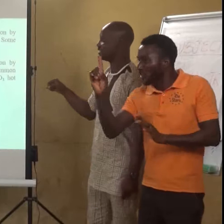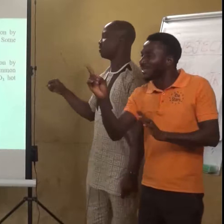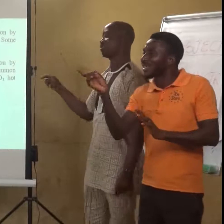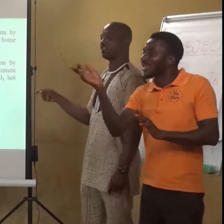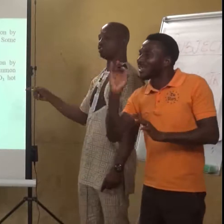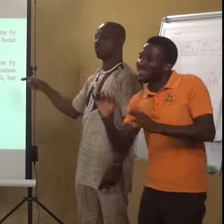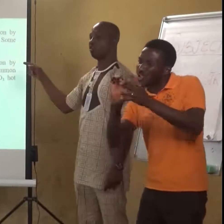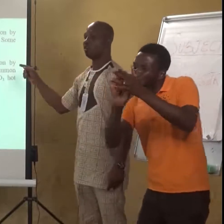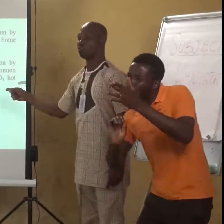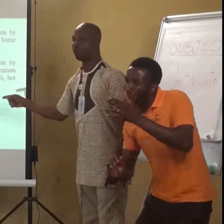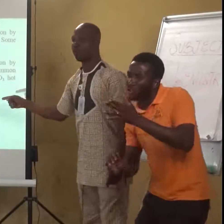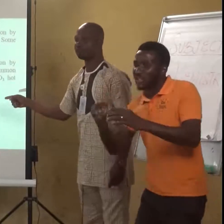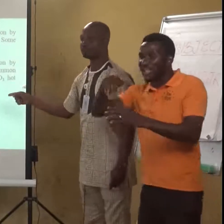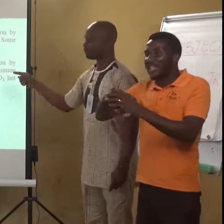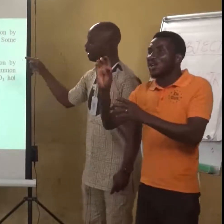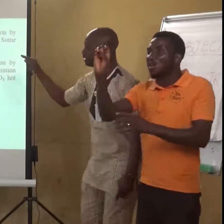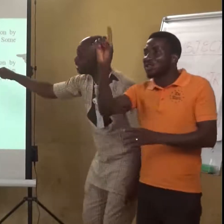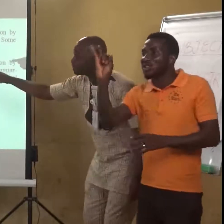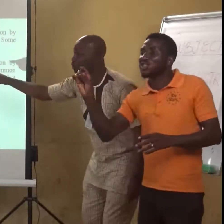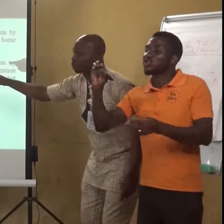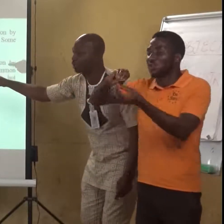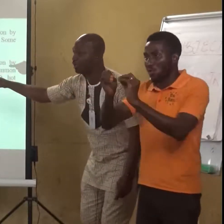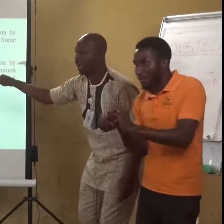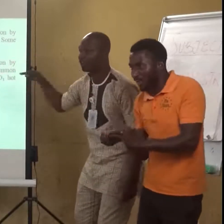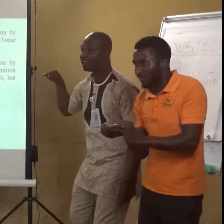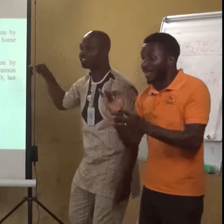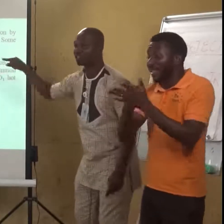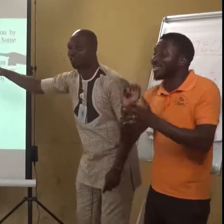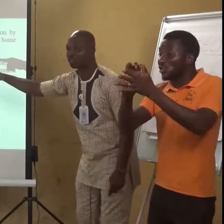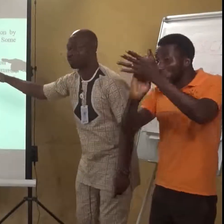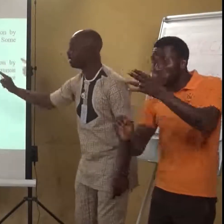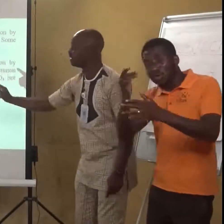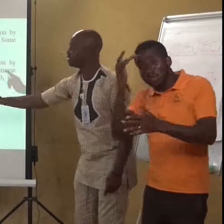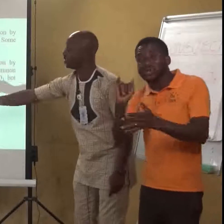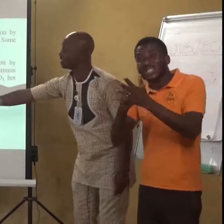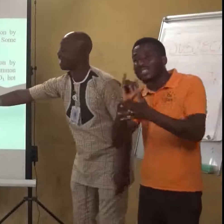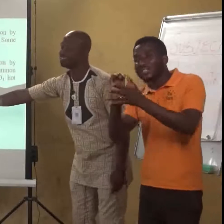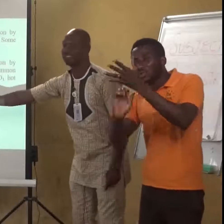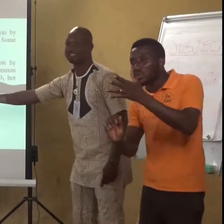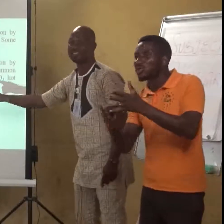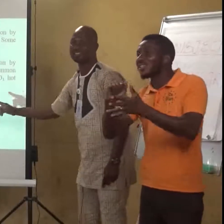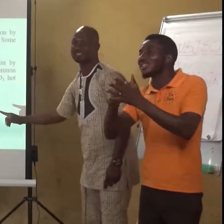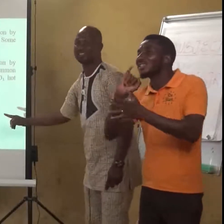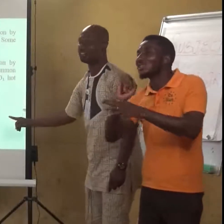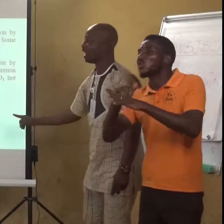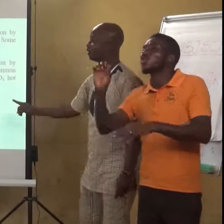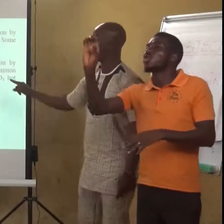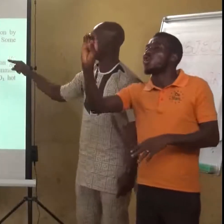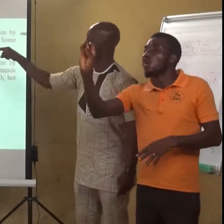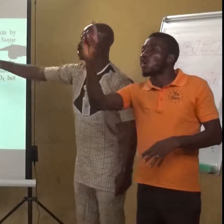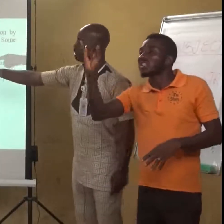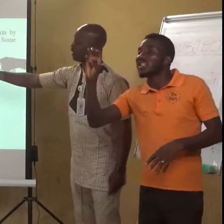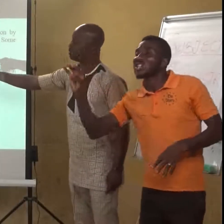decrease in oxidation number. That is reduction. And because it is reduction, it is the oxidizing agent. And of